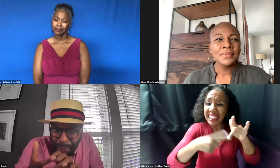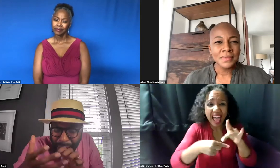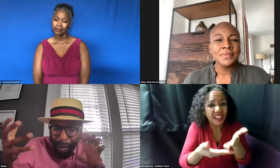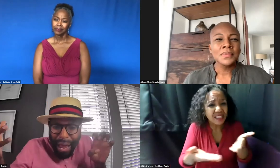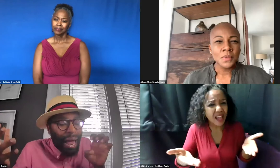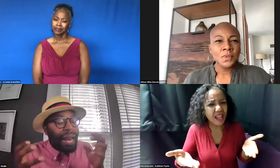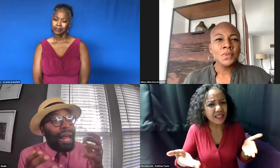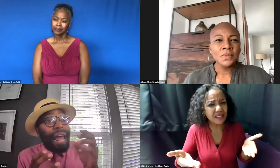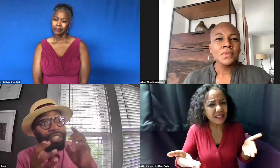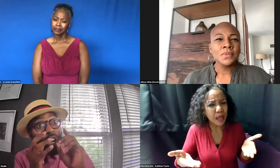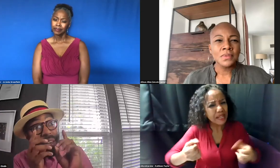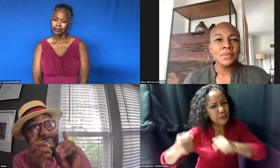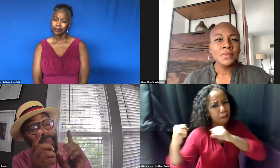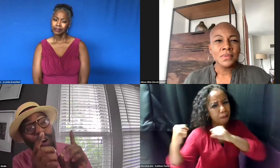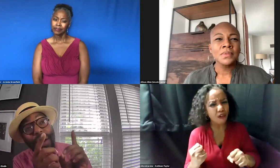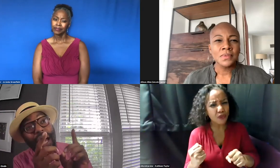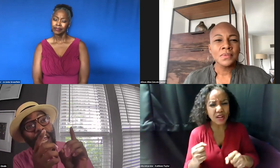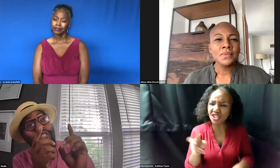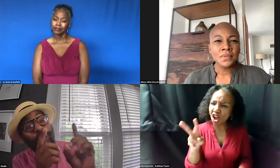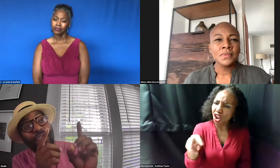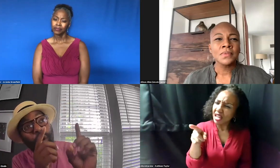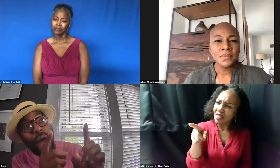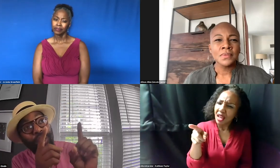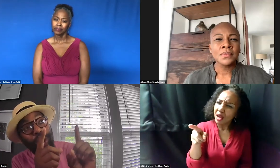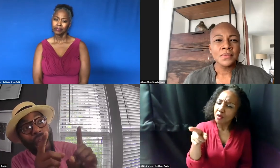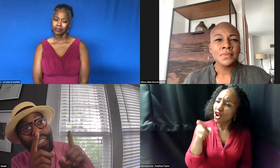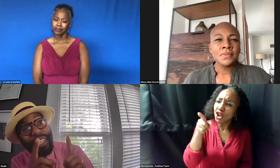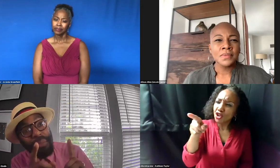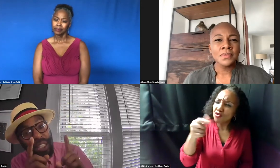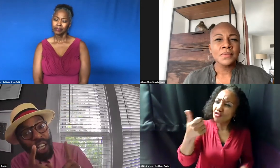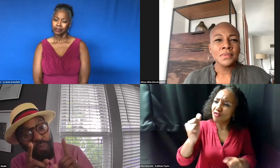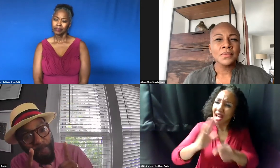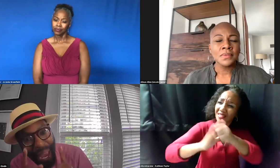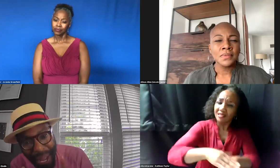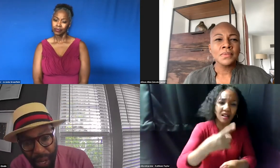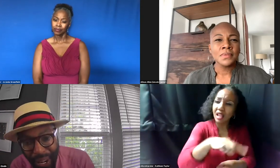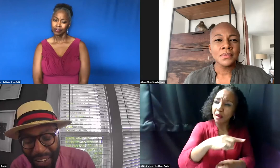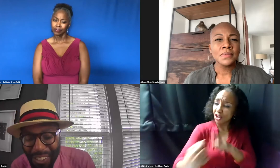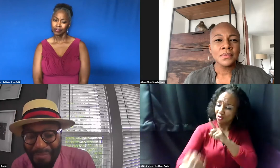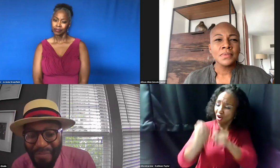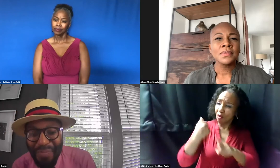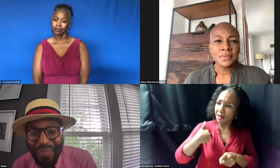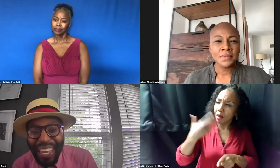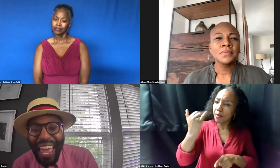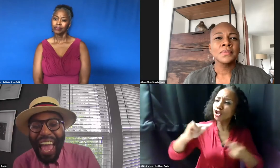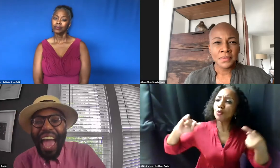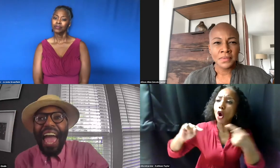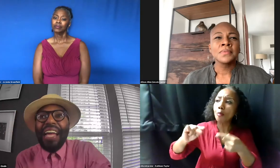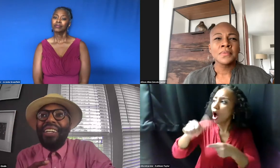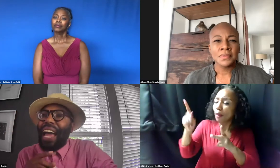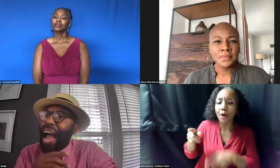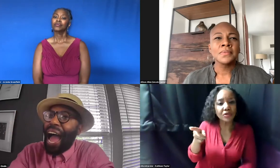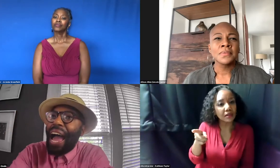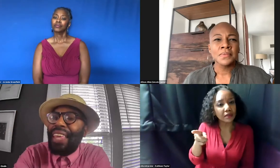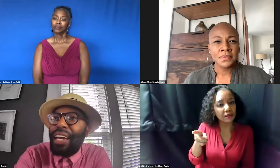this thing has become the, and I start looking at them like, oh my gosh, the reason why you tried to ding me is because you've been pained by someone else.